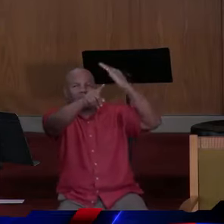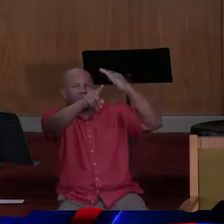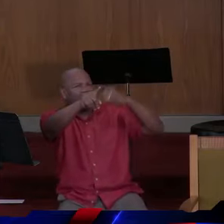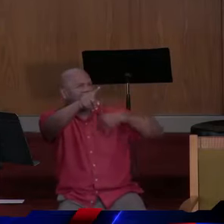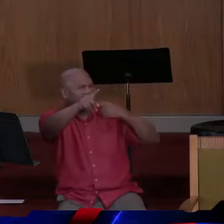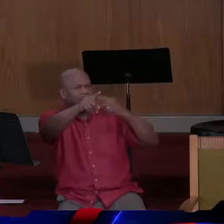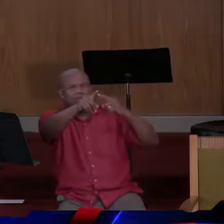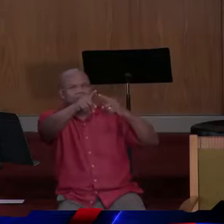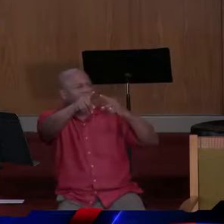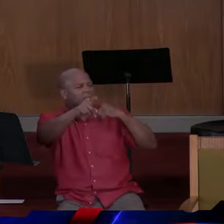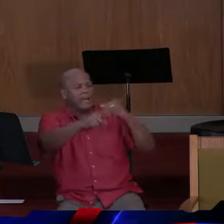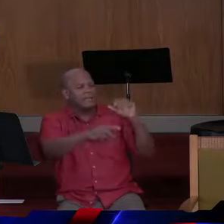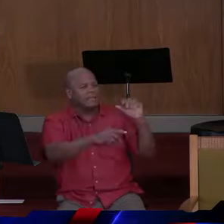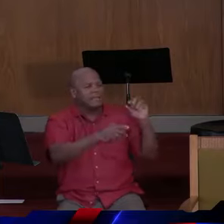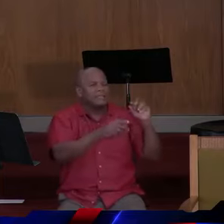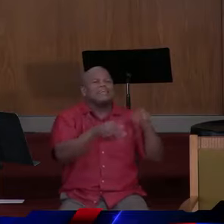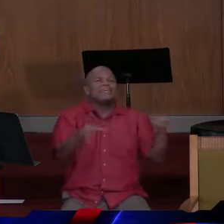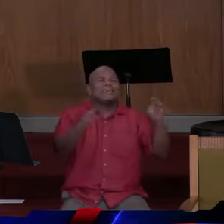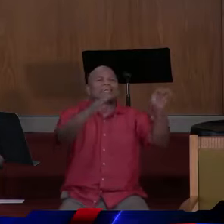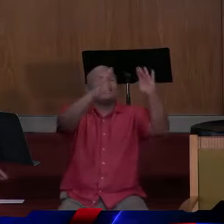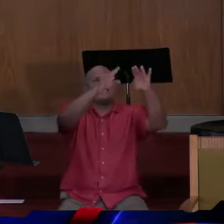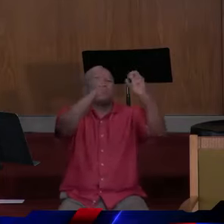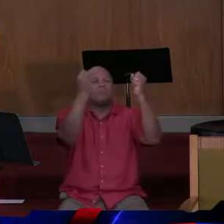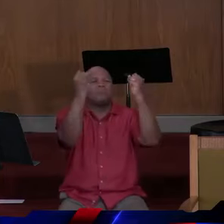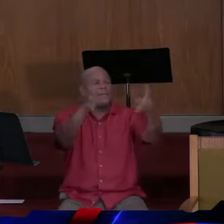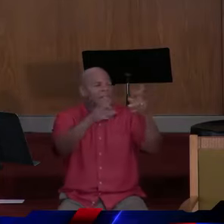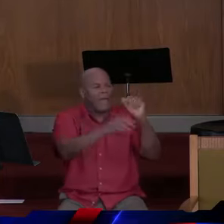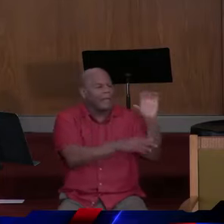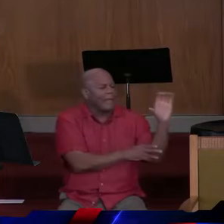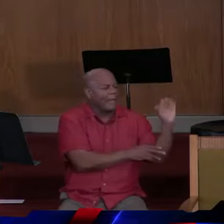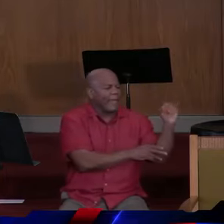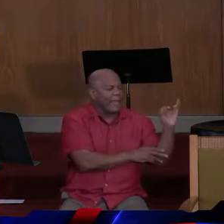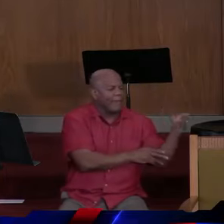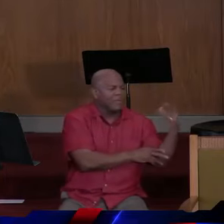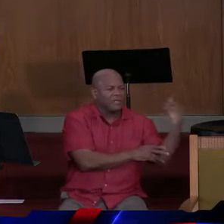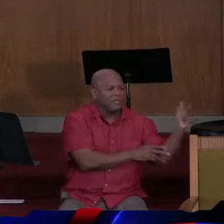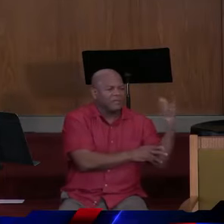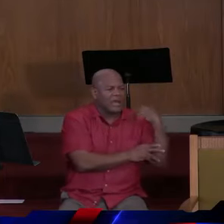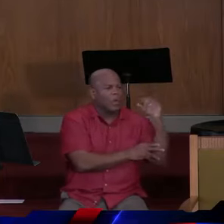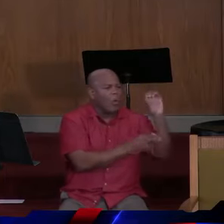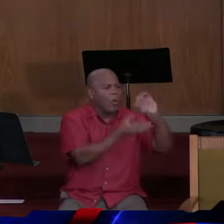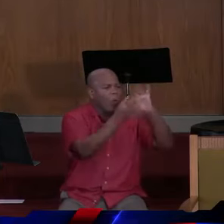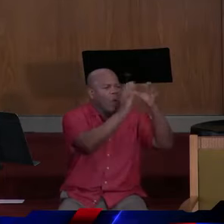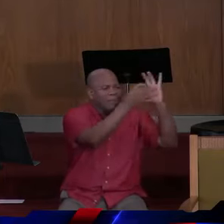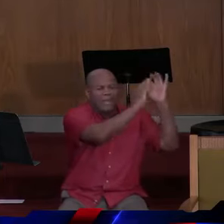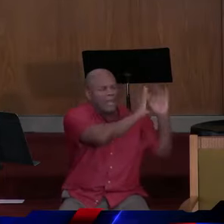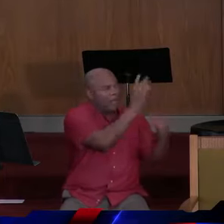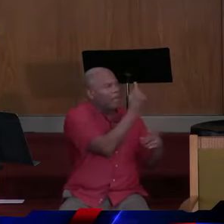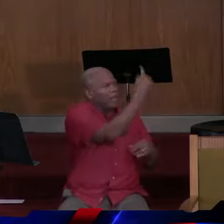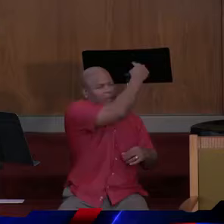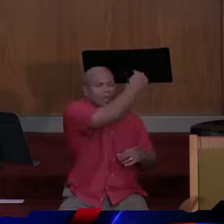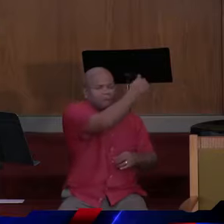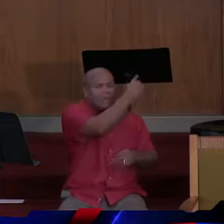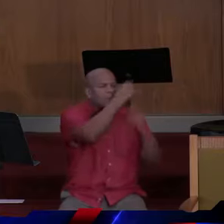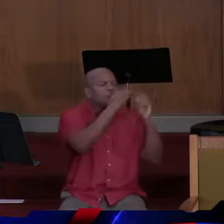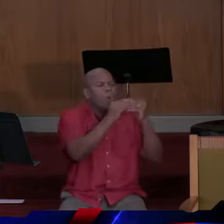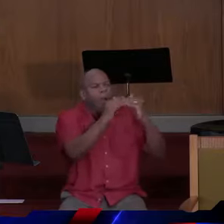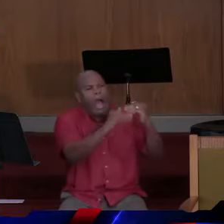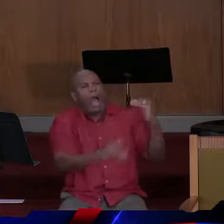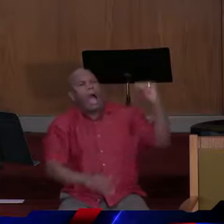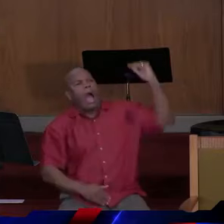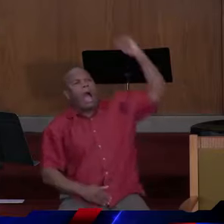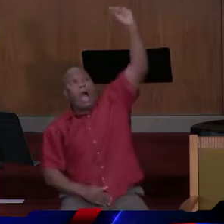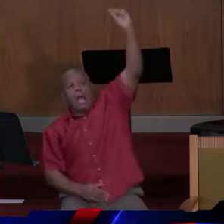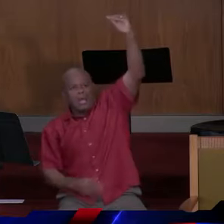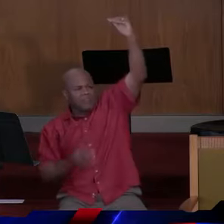the hill, not Capitol Hill. Not Olympia, not the county seat. Higher. My God is higher